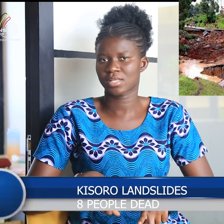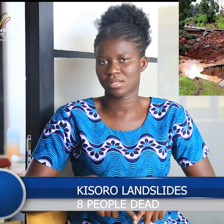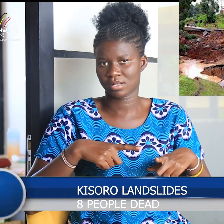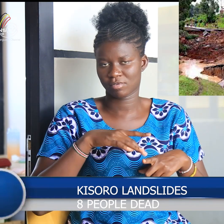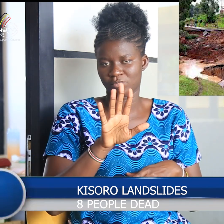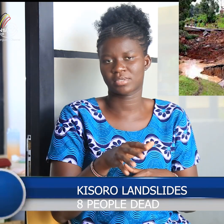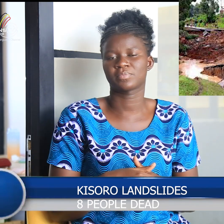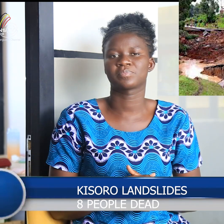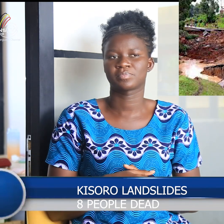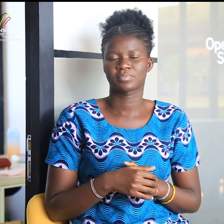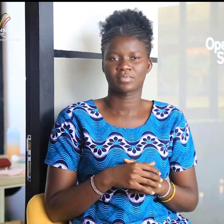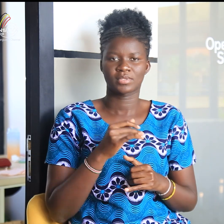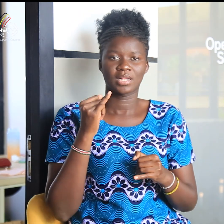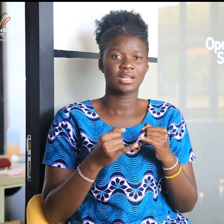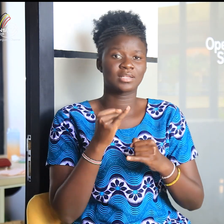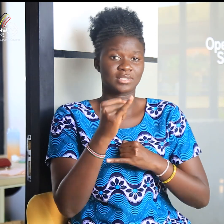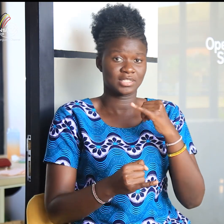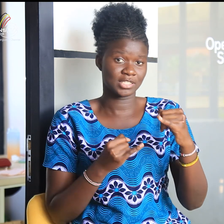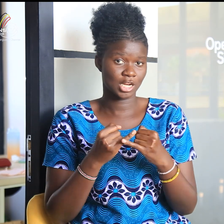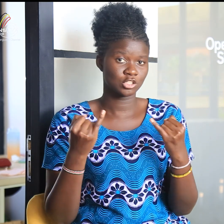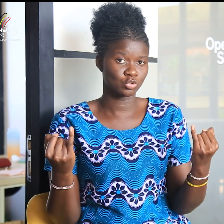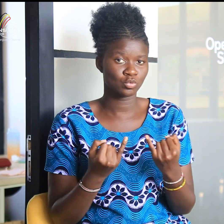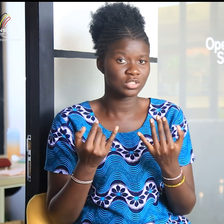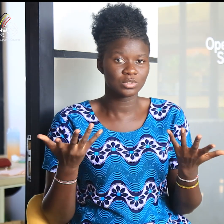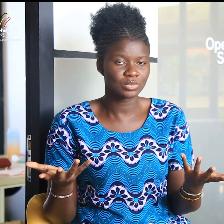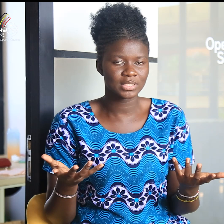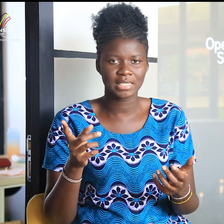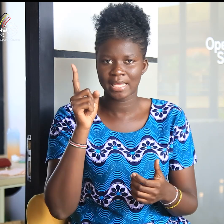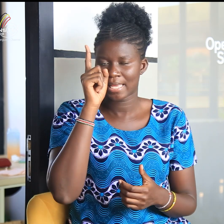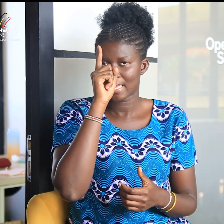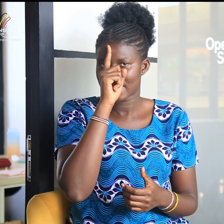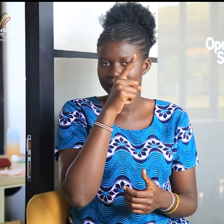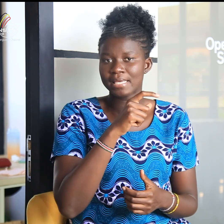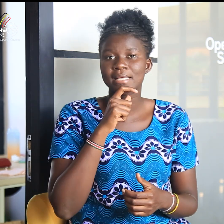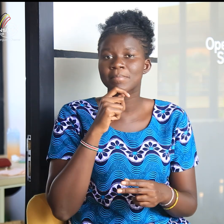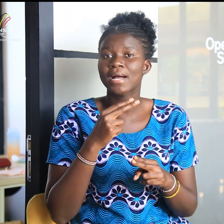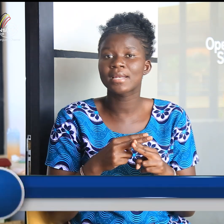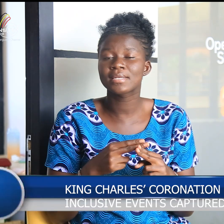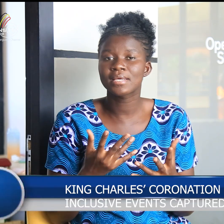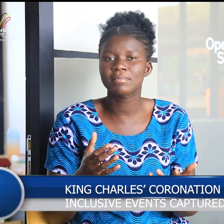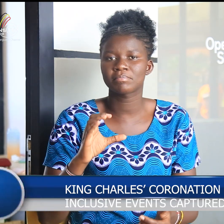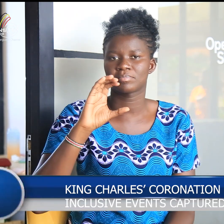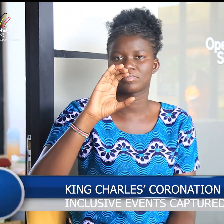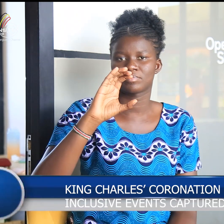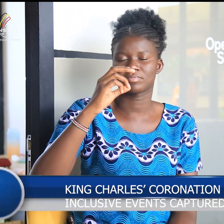things happening like that, accidents happening in an area, make sure that you save your life and stay far away from such